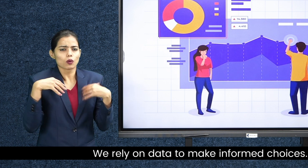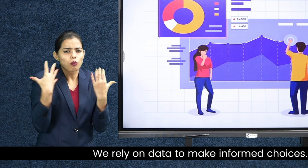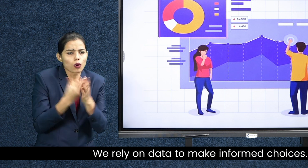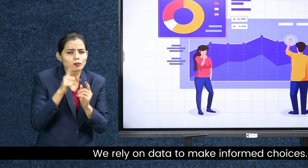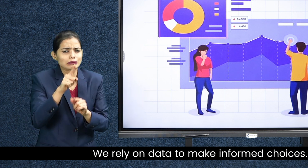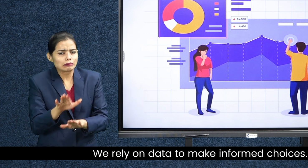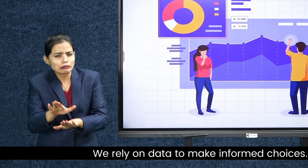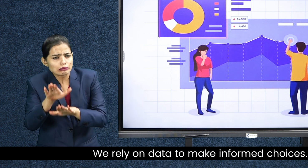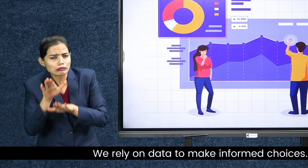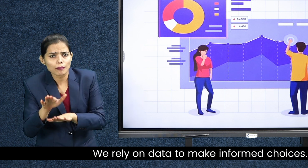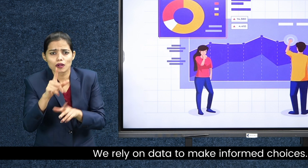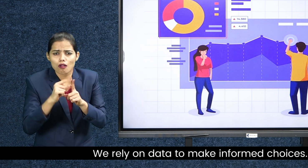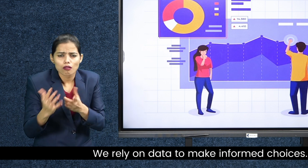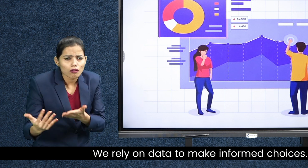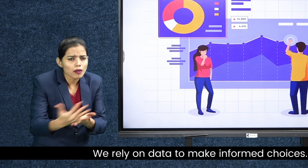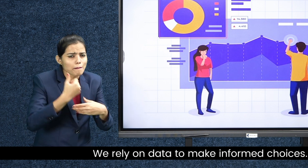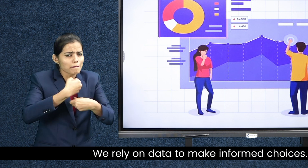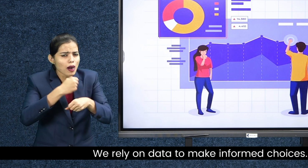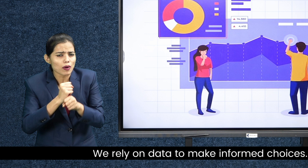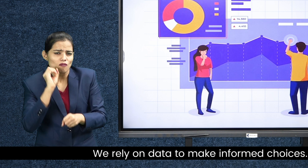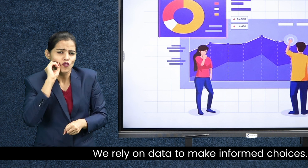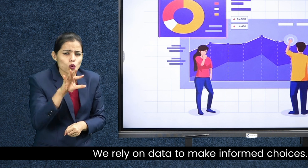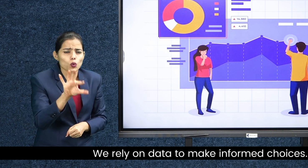We rely on data to make informed choices.